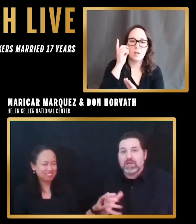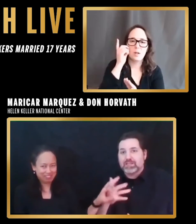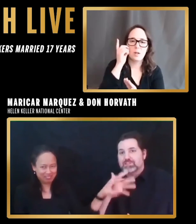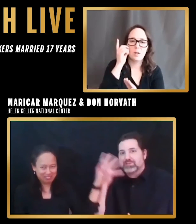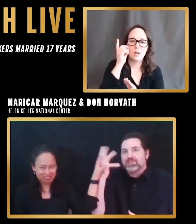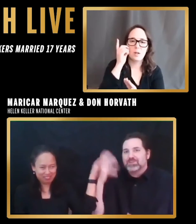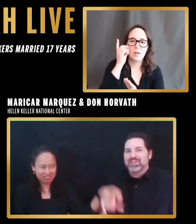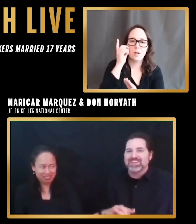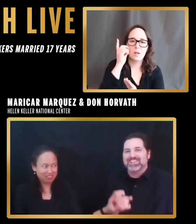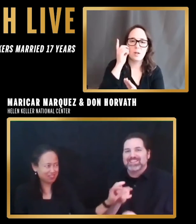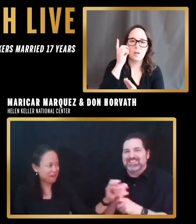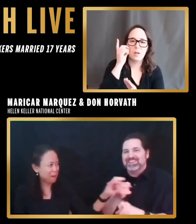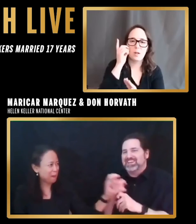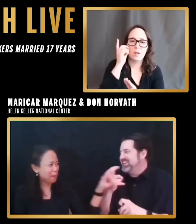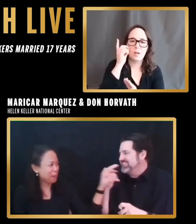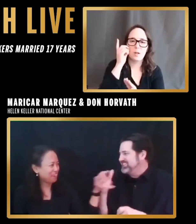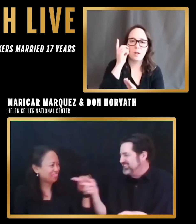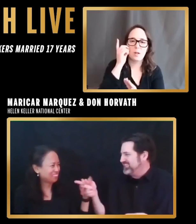so mad, I scream.